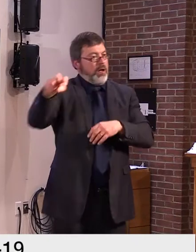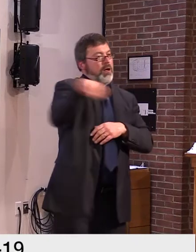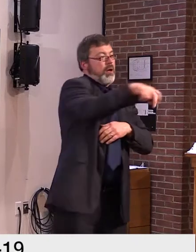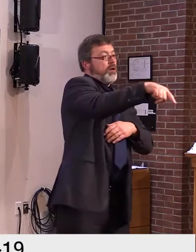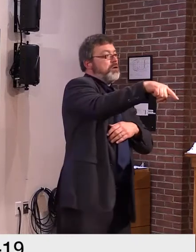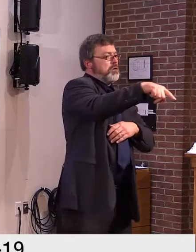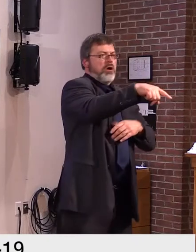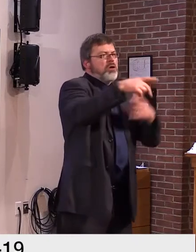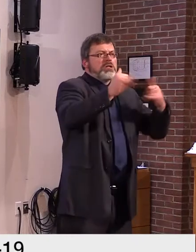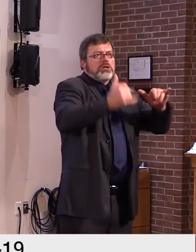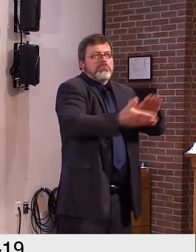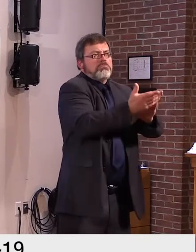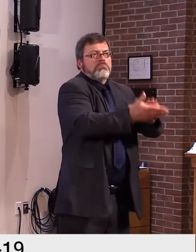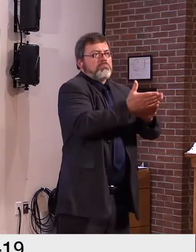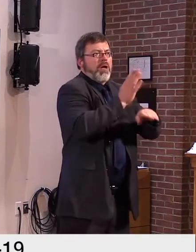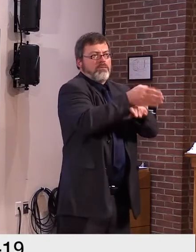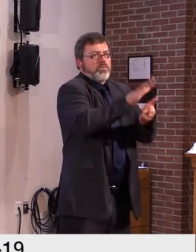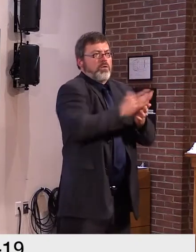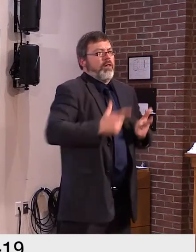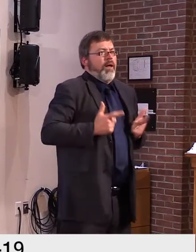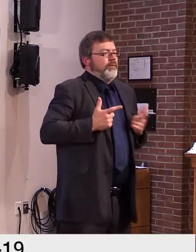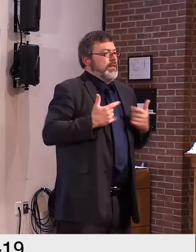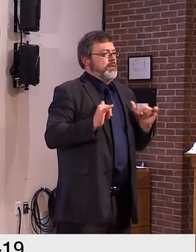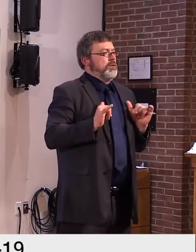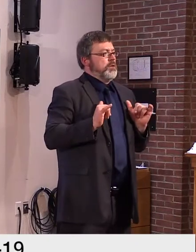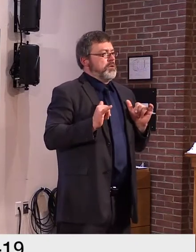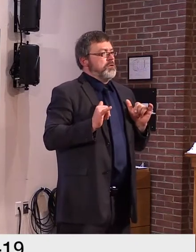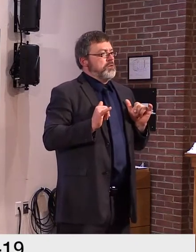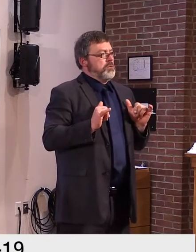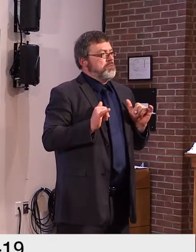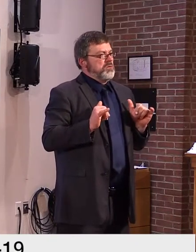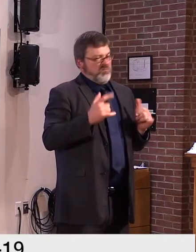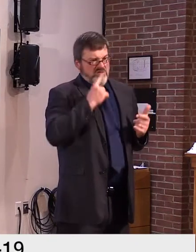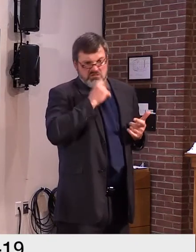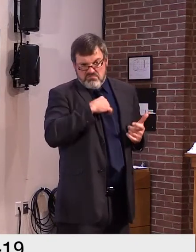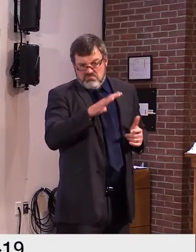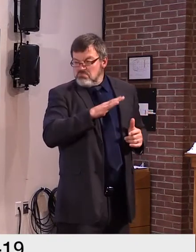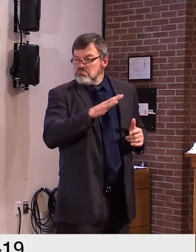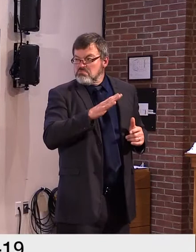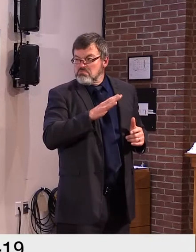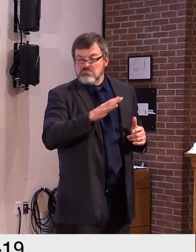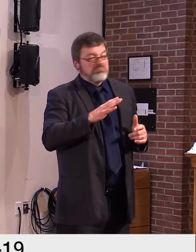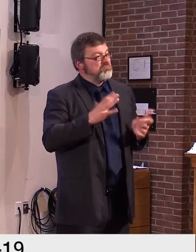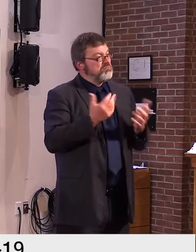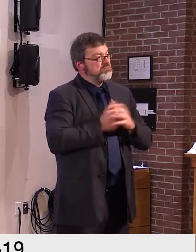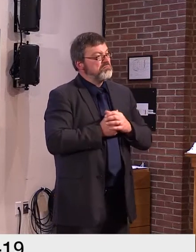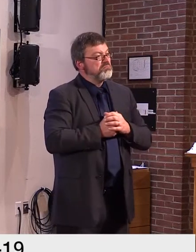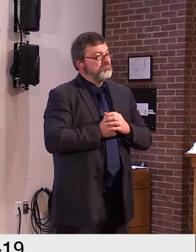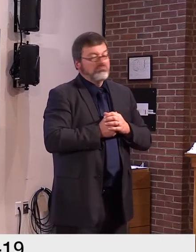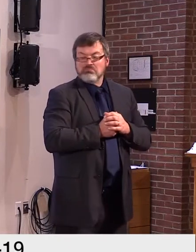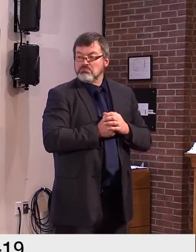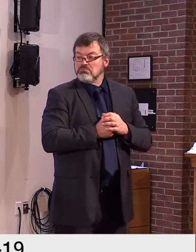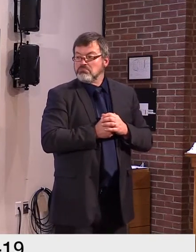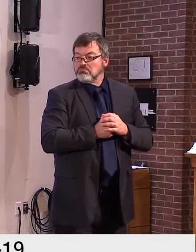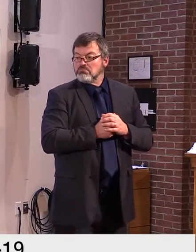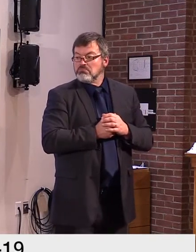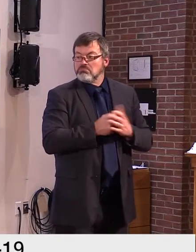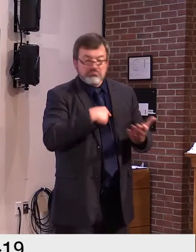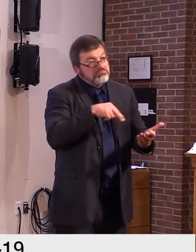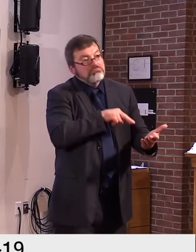go, but potentially shift back to the full-day model. If we needed to shift back to the full day